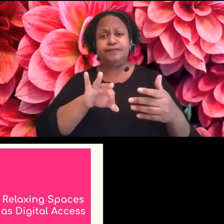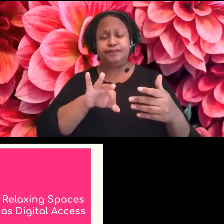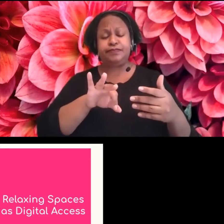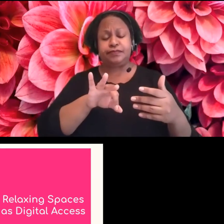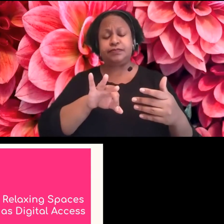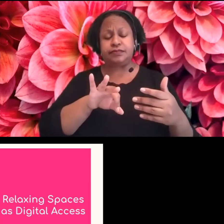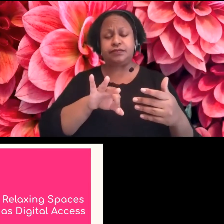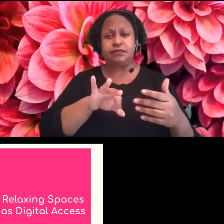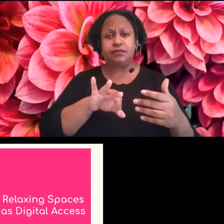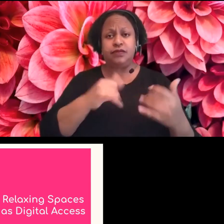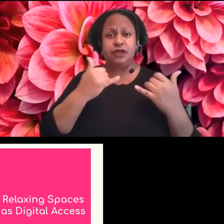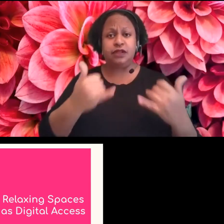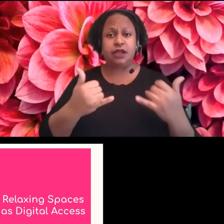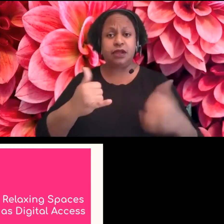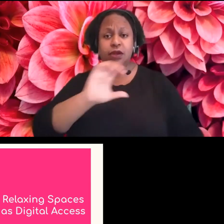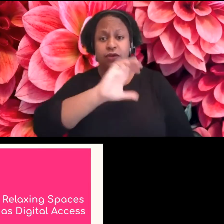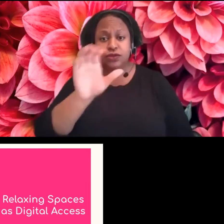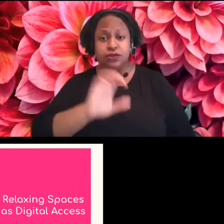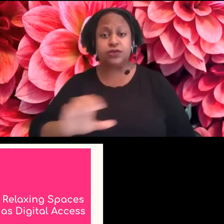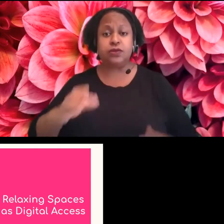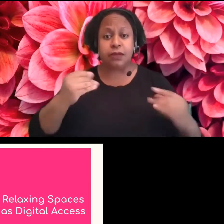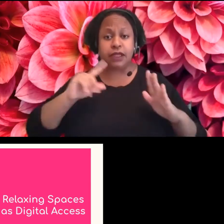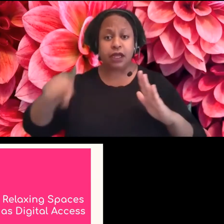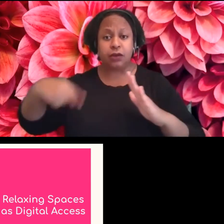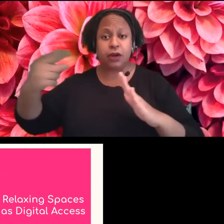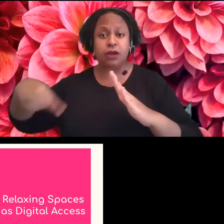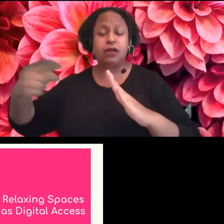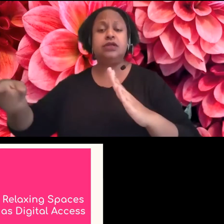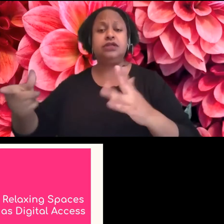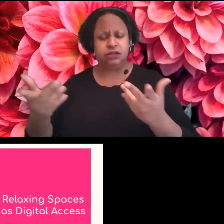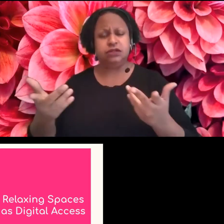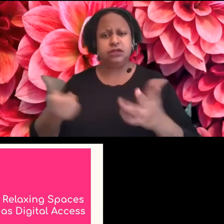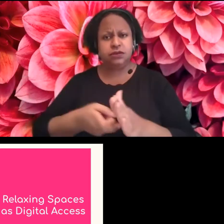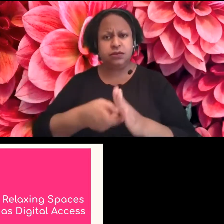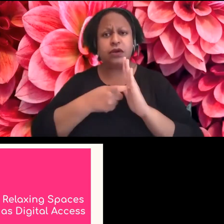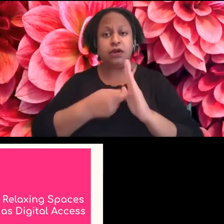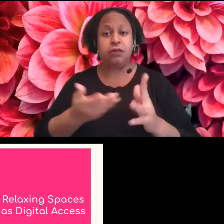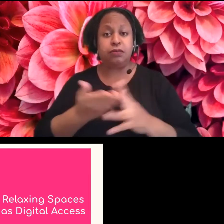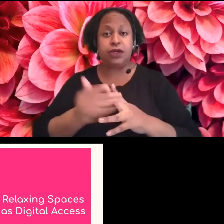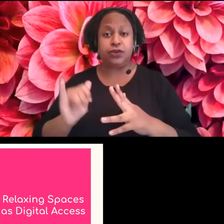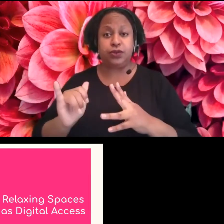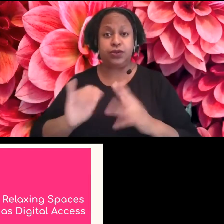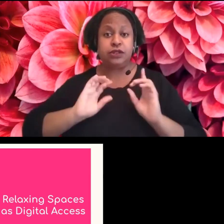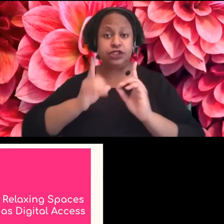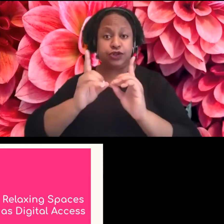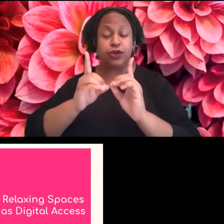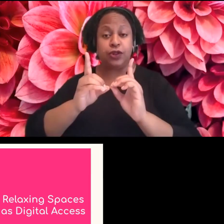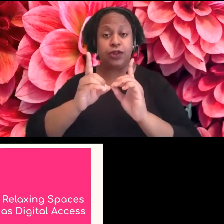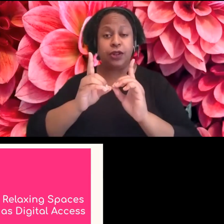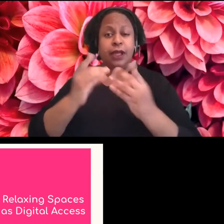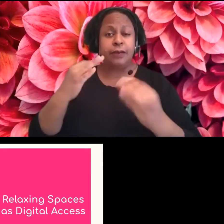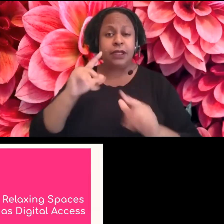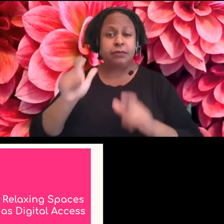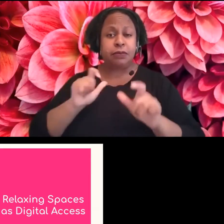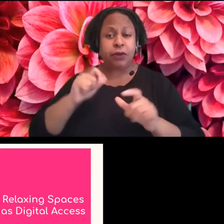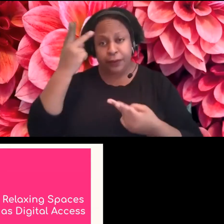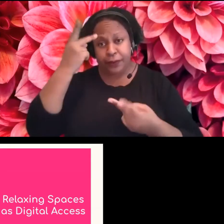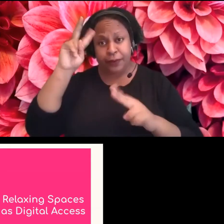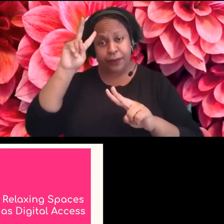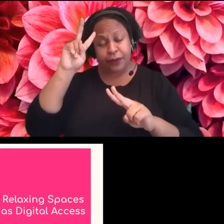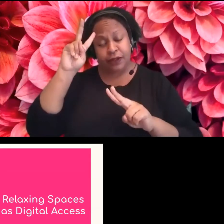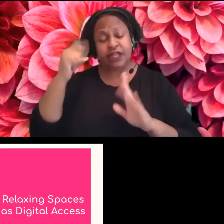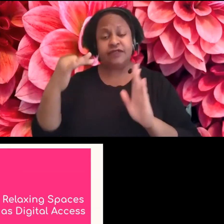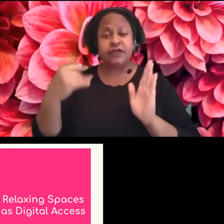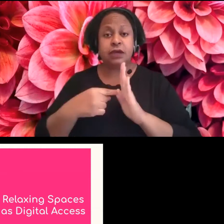you know, if you're in a meeting and you're laying in bed or you're in a seat that you don't need the break, but I think that, uh, the fatigue from the